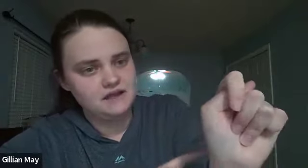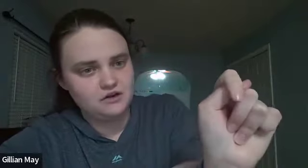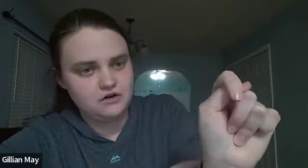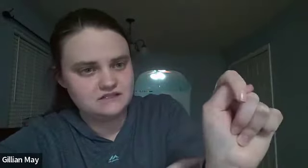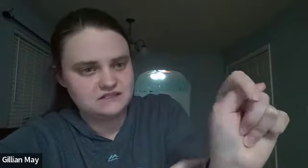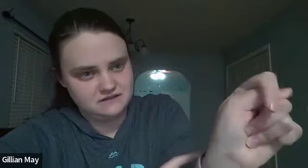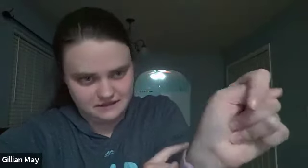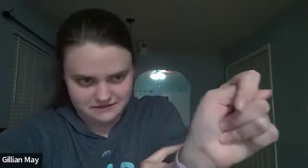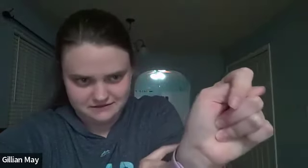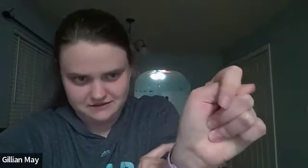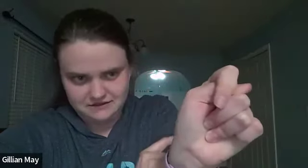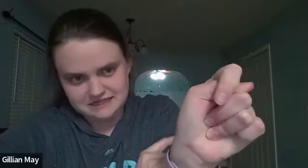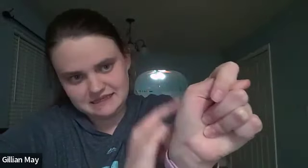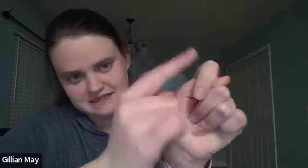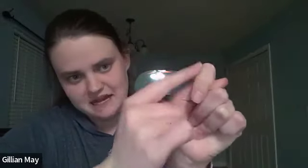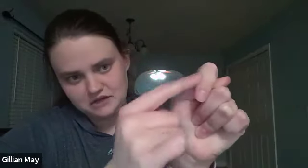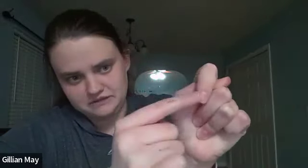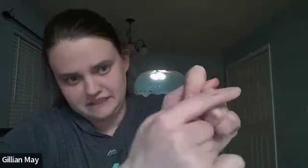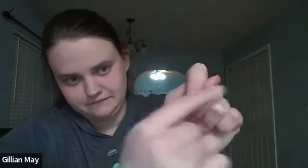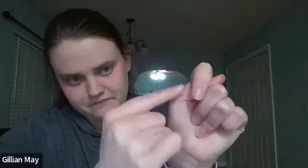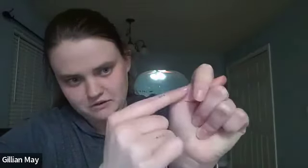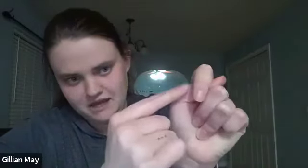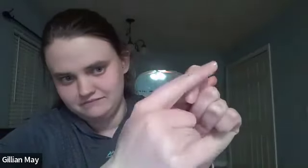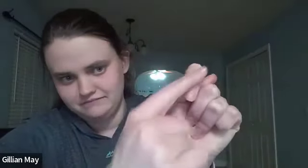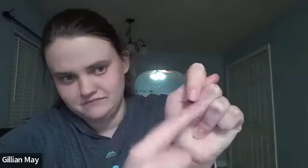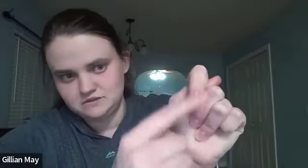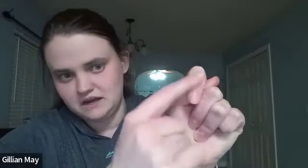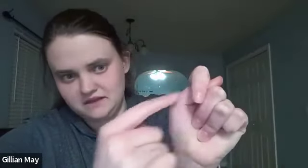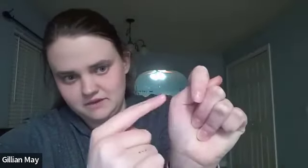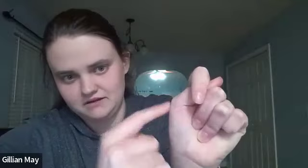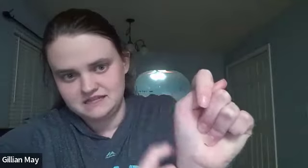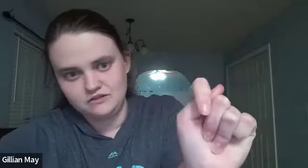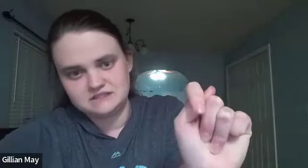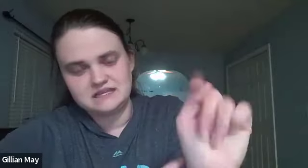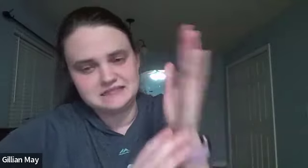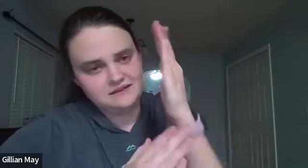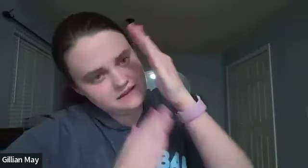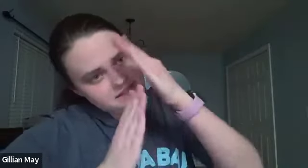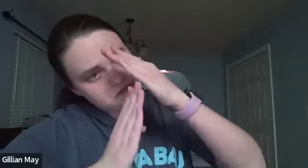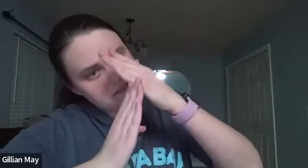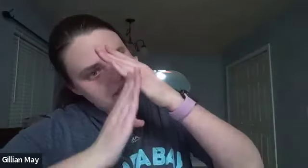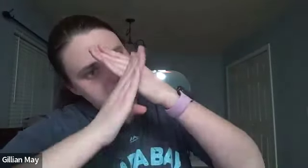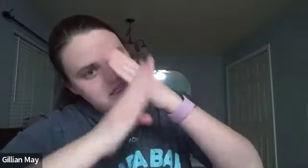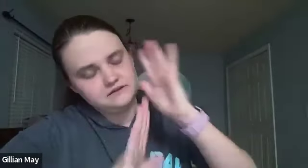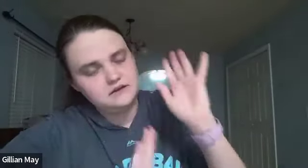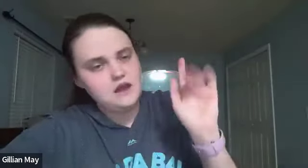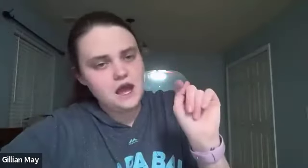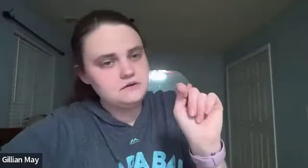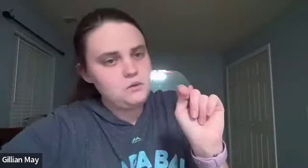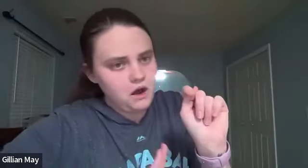a cross T, it's like a diagonal T. Okay. That's what I think about is that it looks like slightly like a tilted like T. I don't know